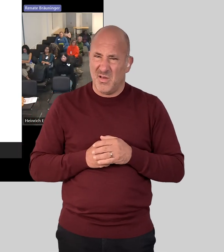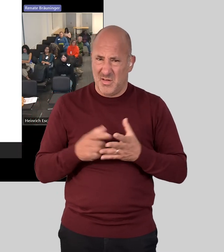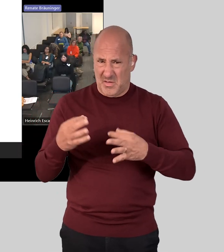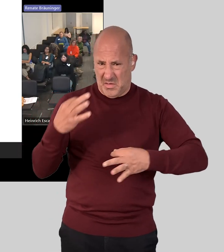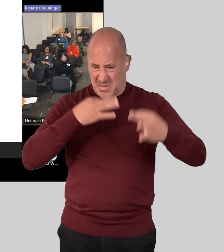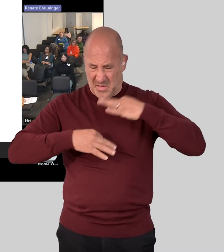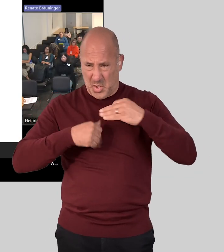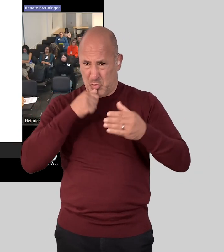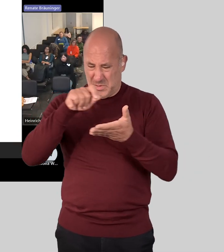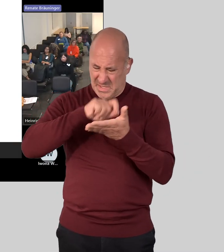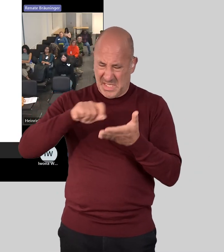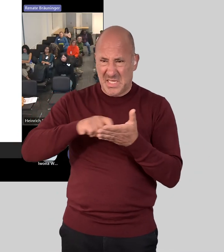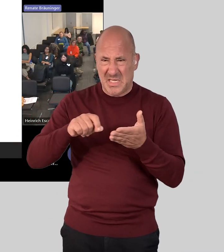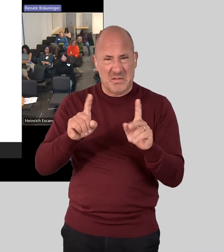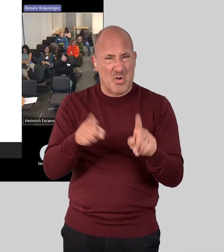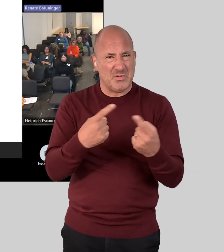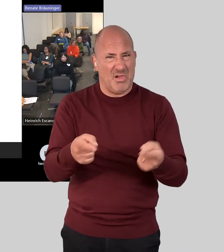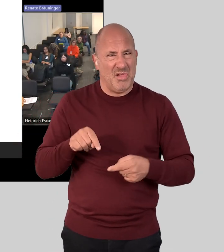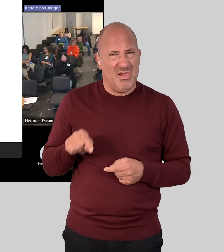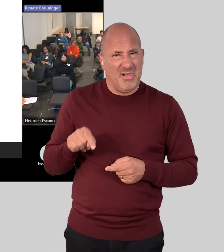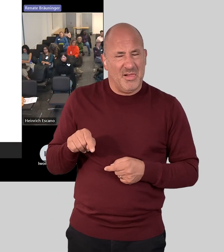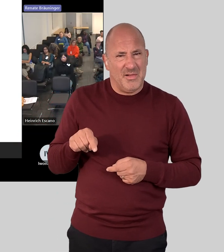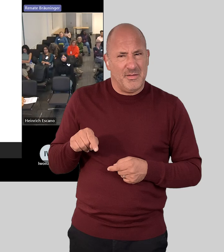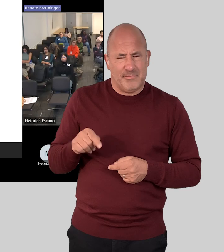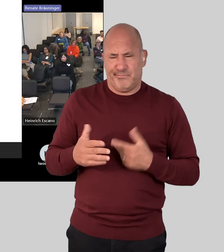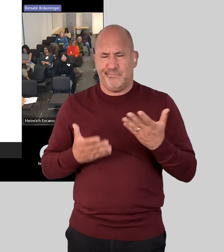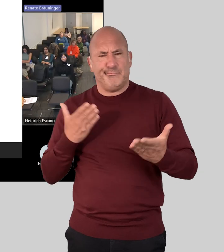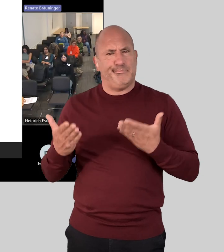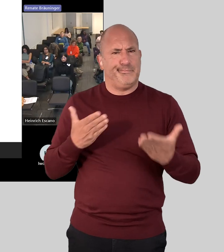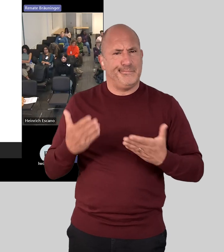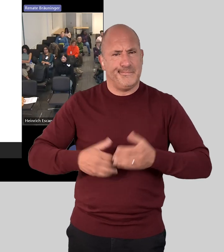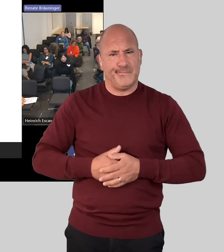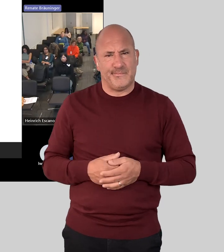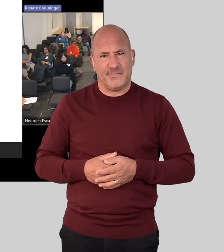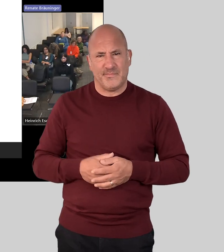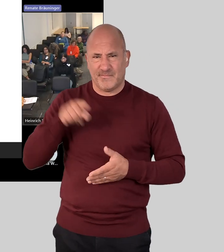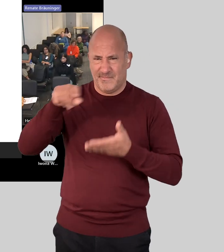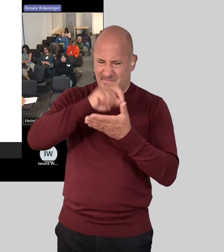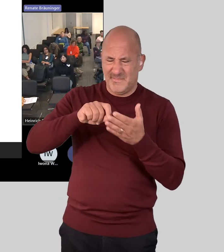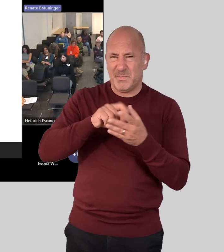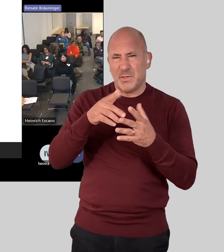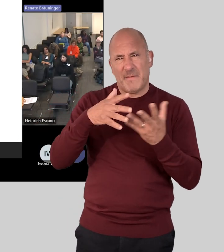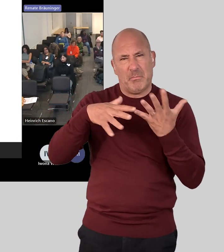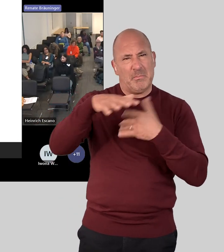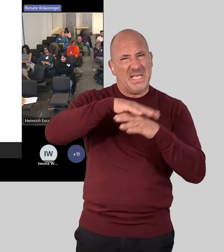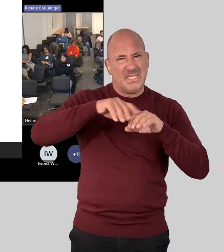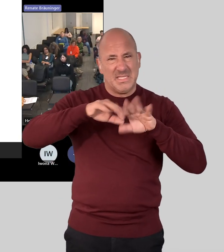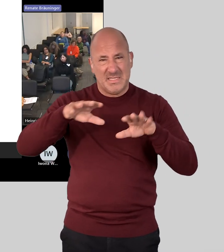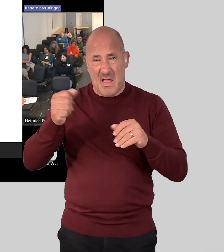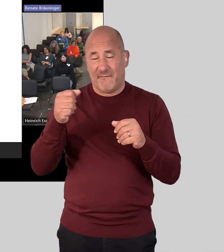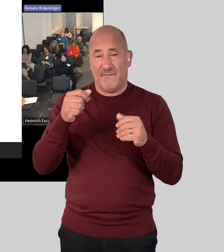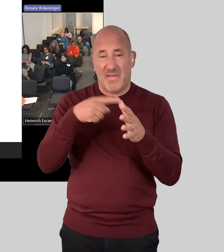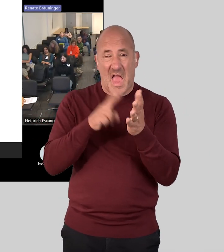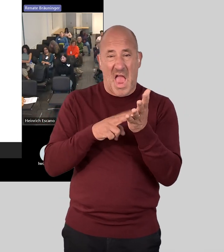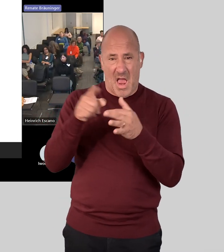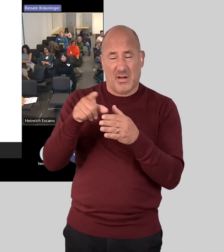but at the same time, it's also impossible to perform the works from the scores. And the scores are kind of mixed media. They